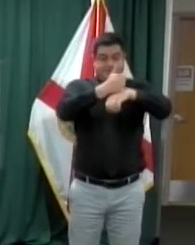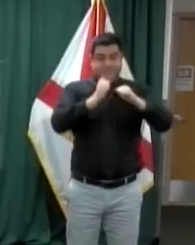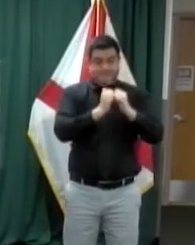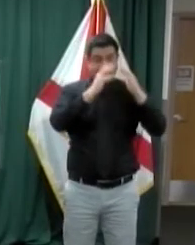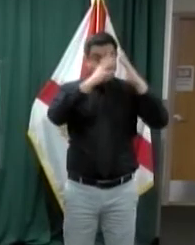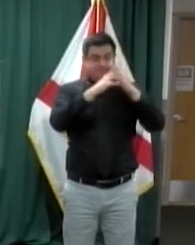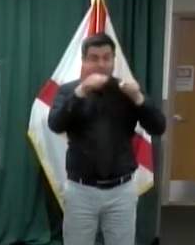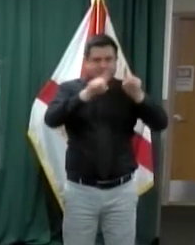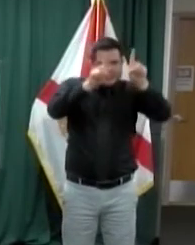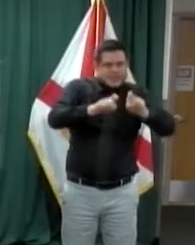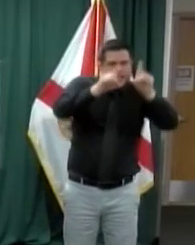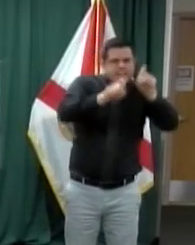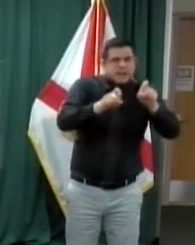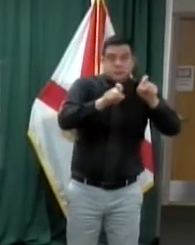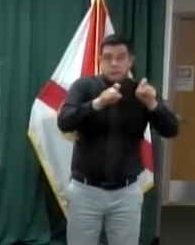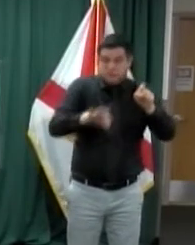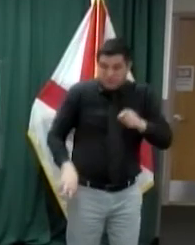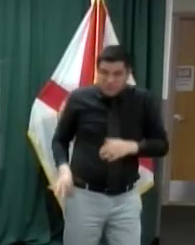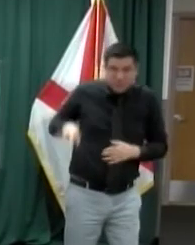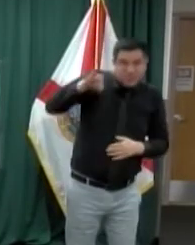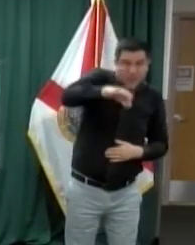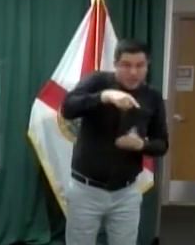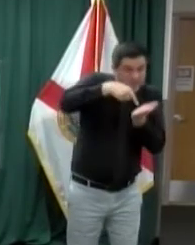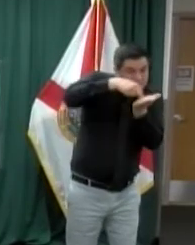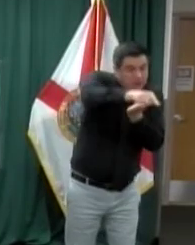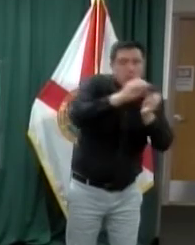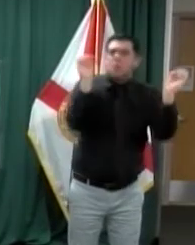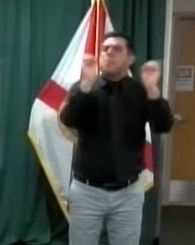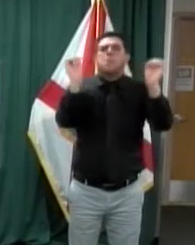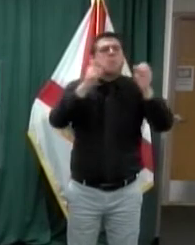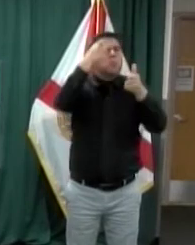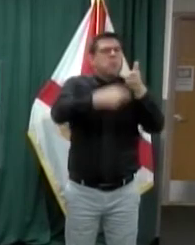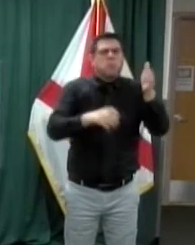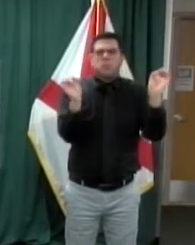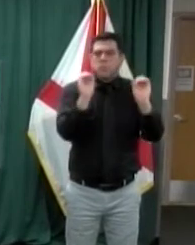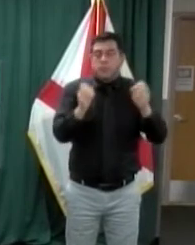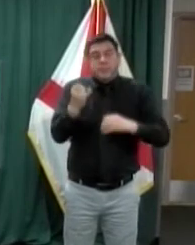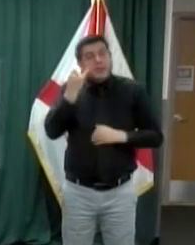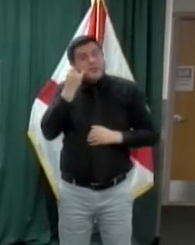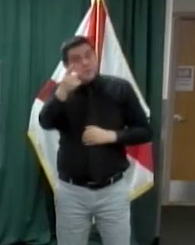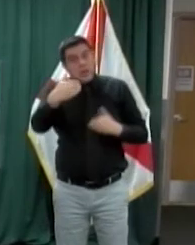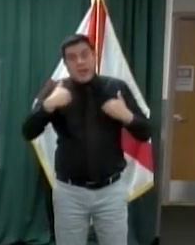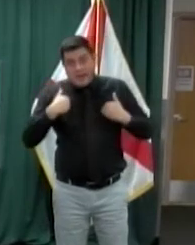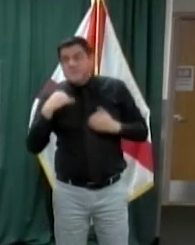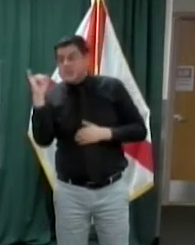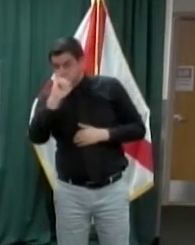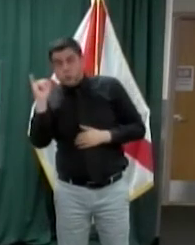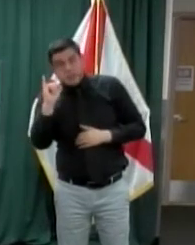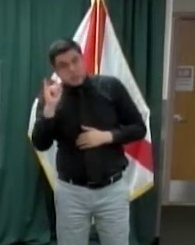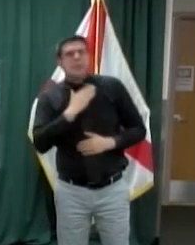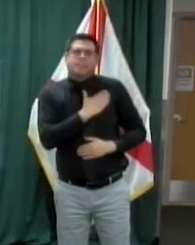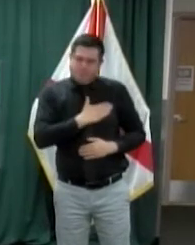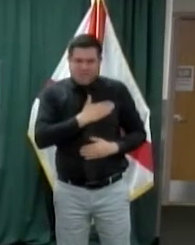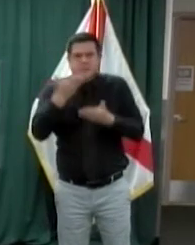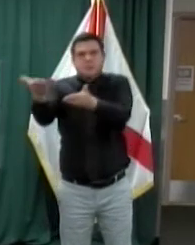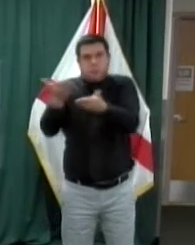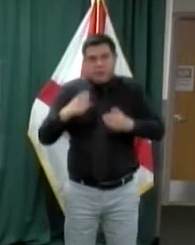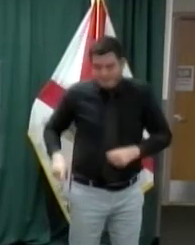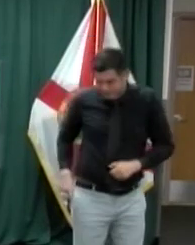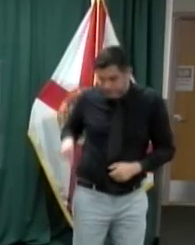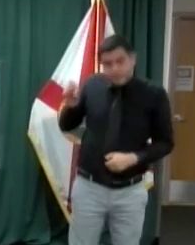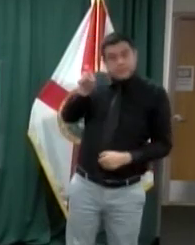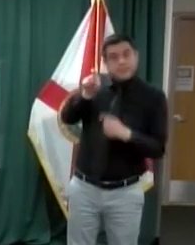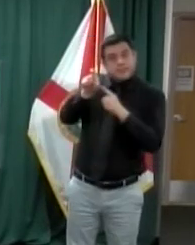medical insurance to bring the medical insurance card. There is no copay. But we are asking the medical insurance, if you have medical insurance, to